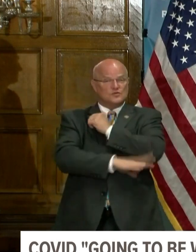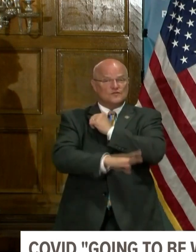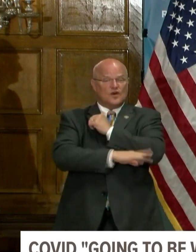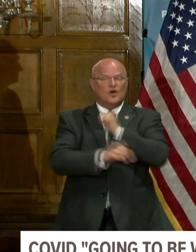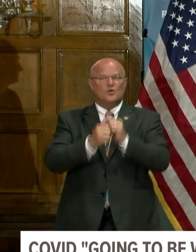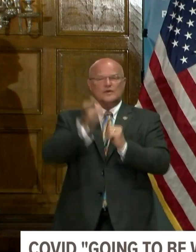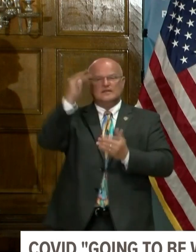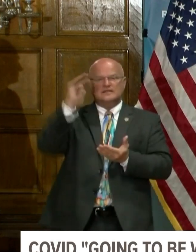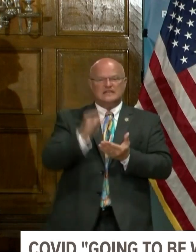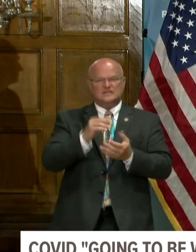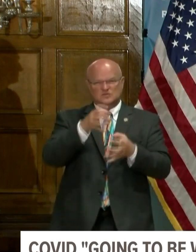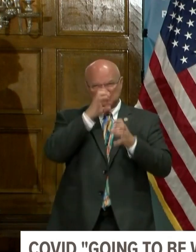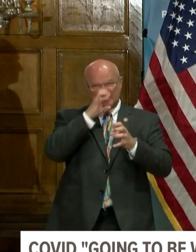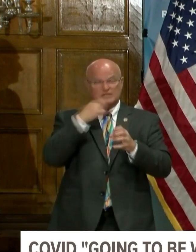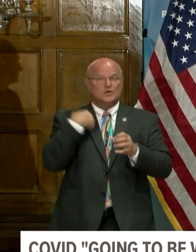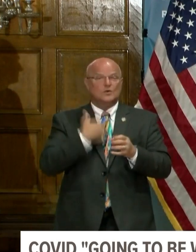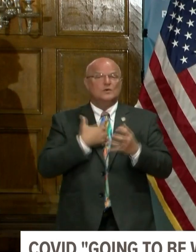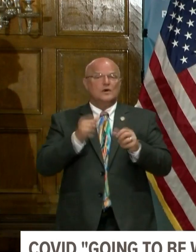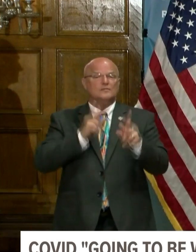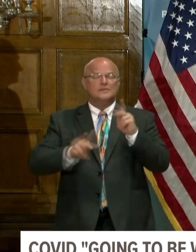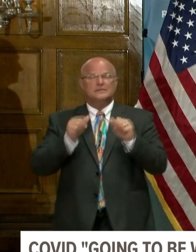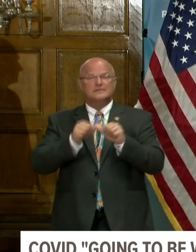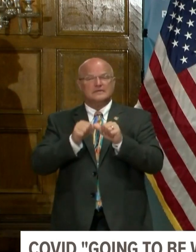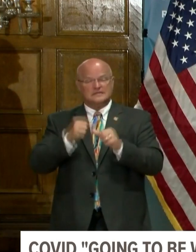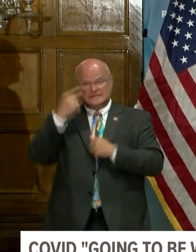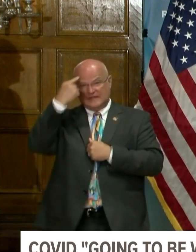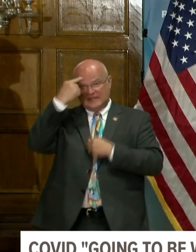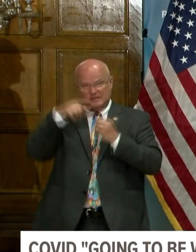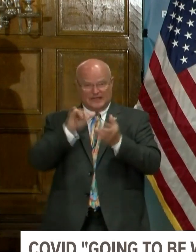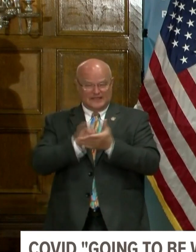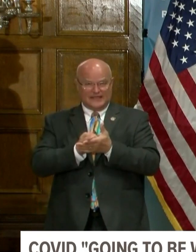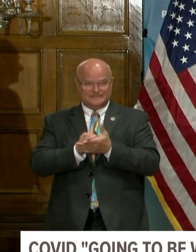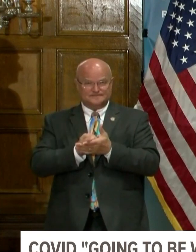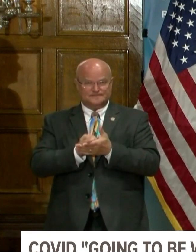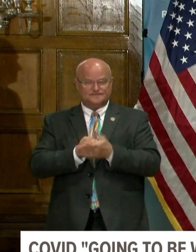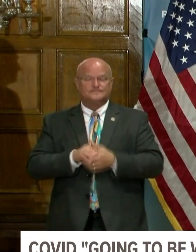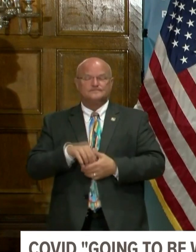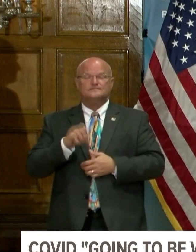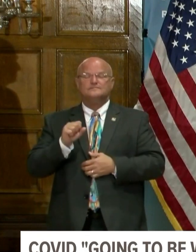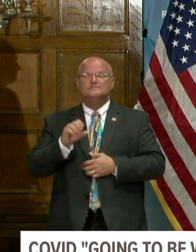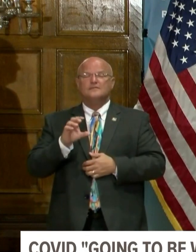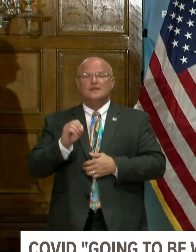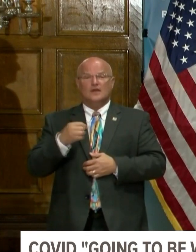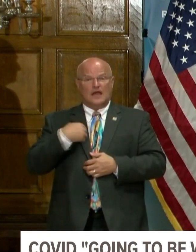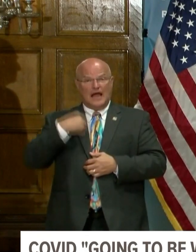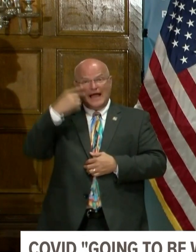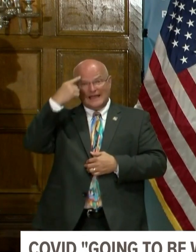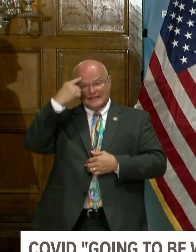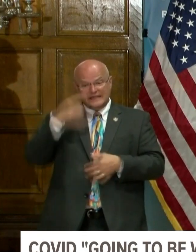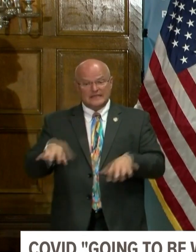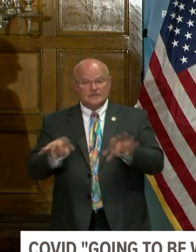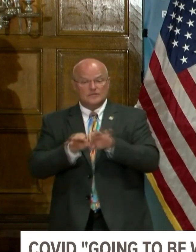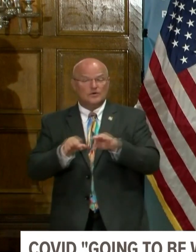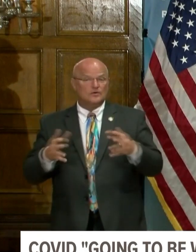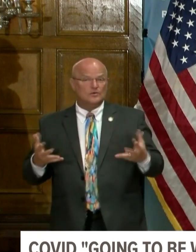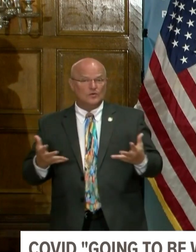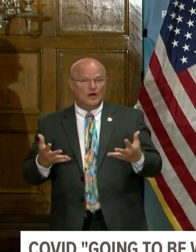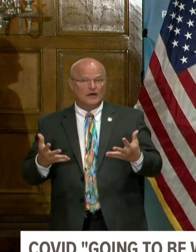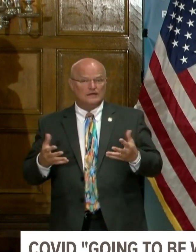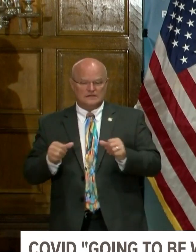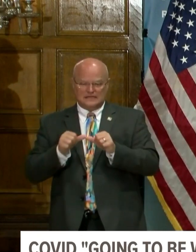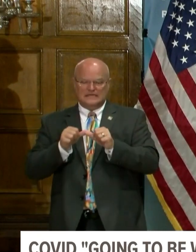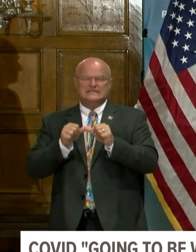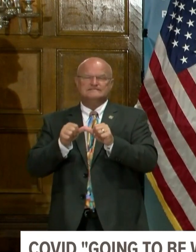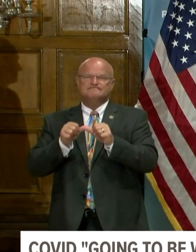fewer restrictions. So we want people to continue to be mindful of that. So I think the important thing will be just to